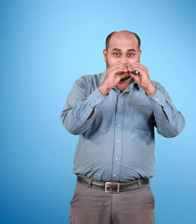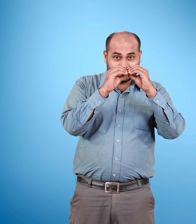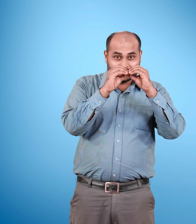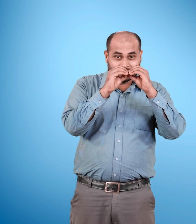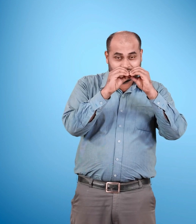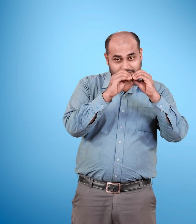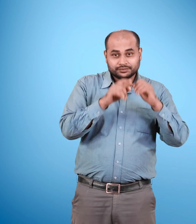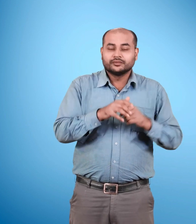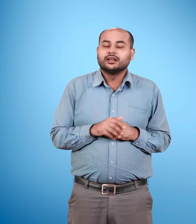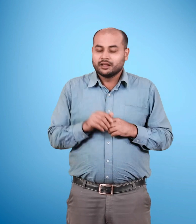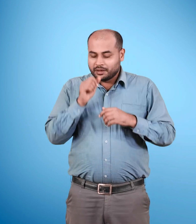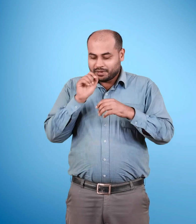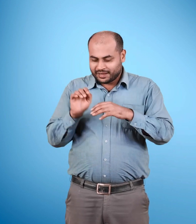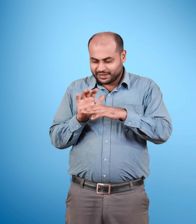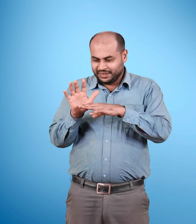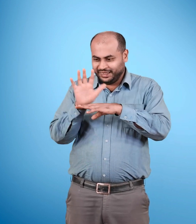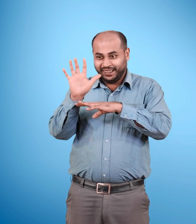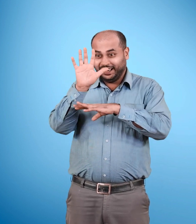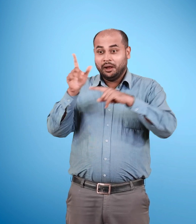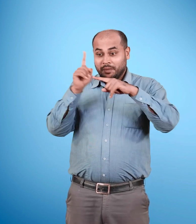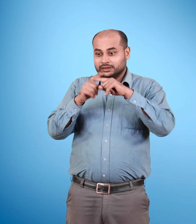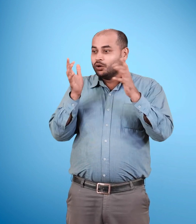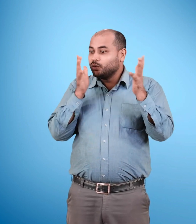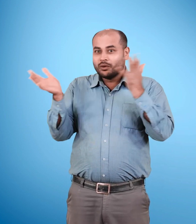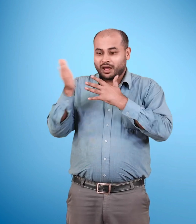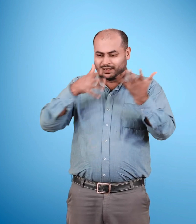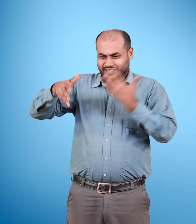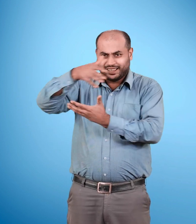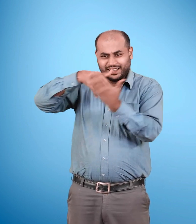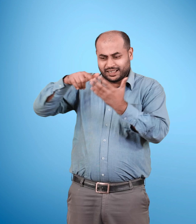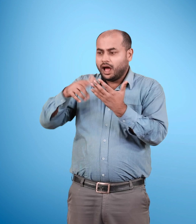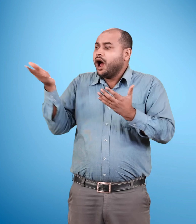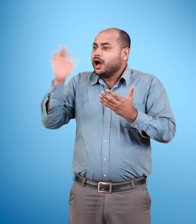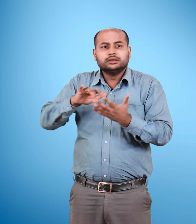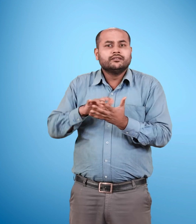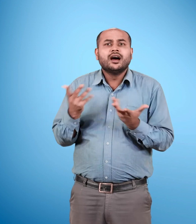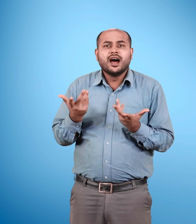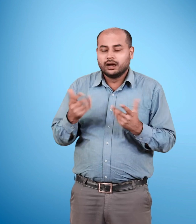B. Water evaporates into air from oceans,